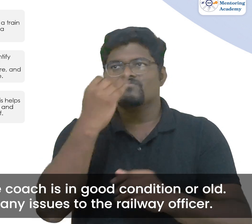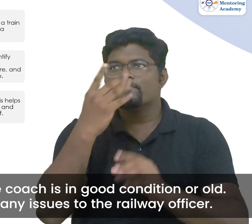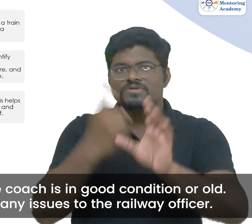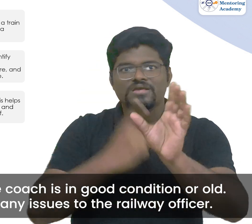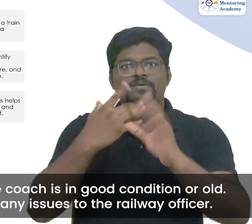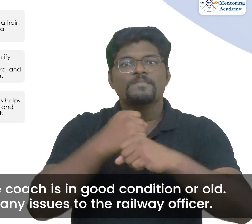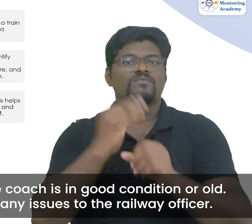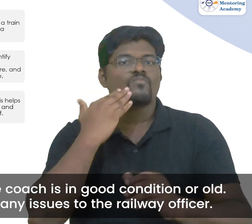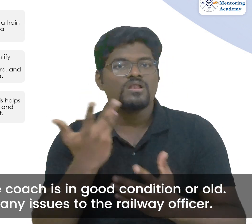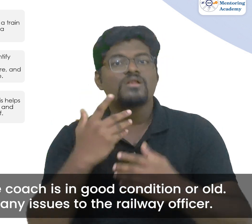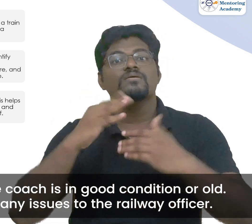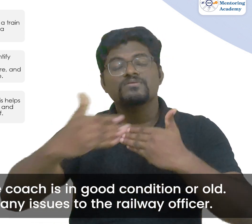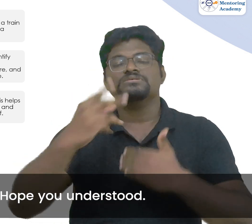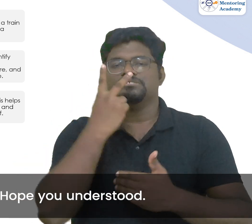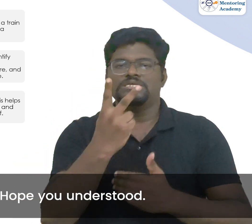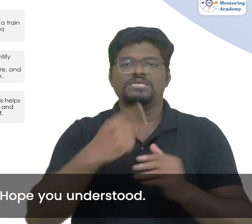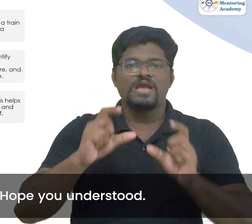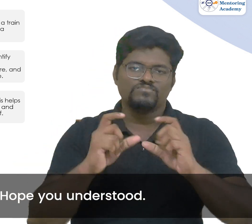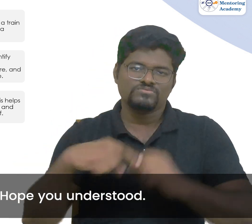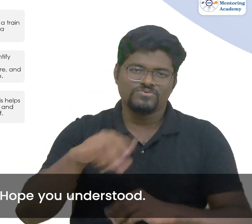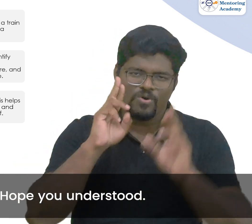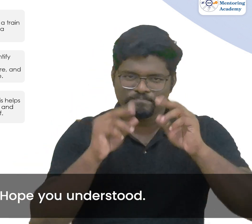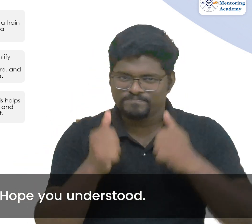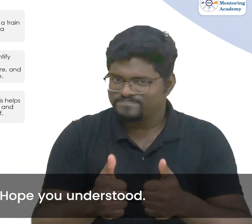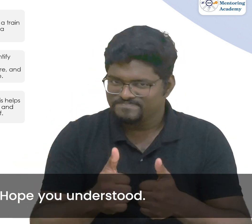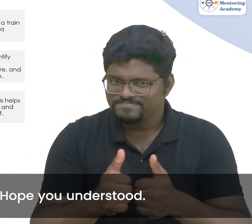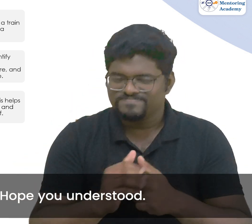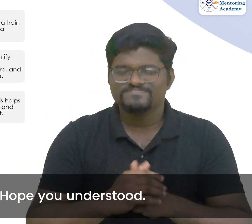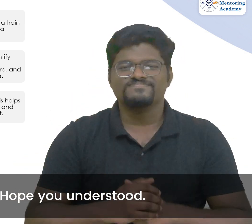issues to the railway officer. Look carefully. Hope you understood.